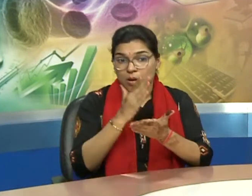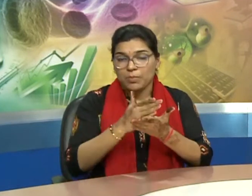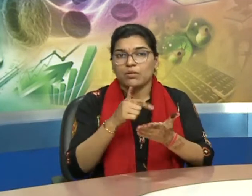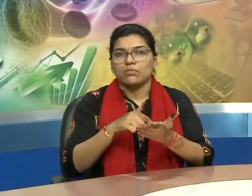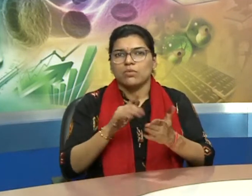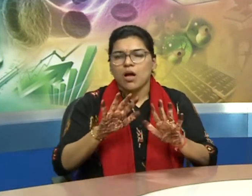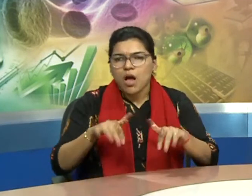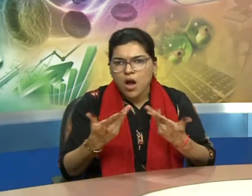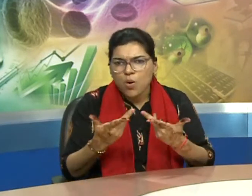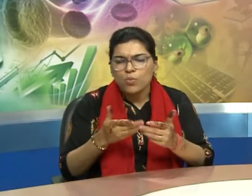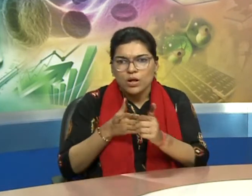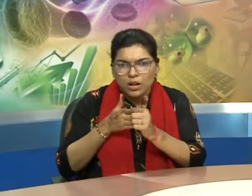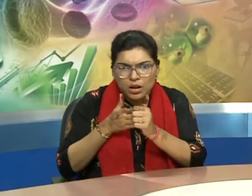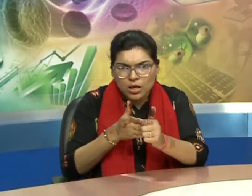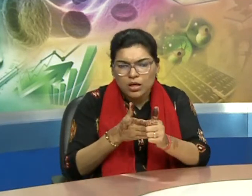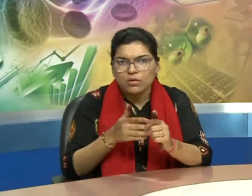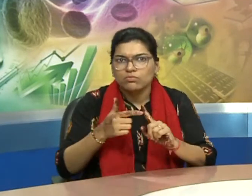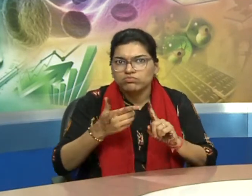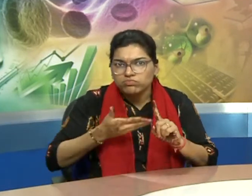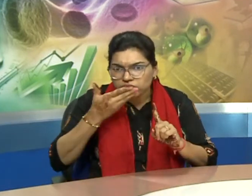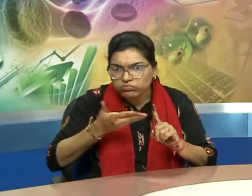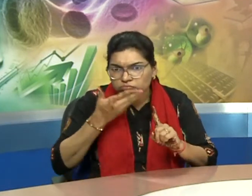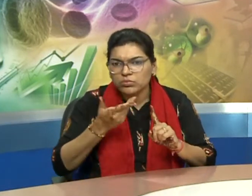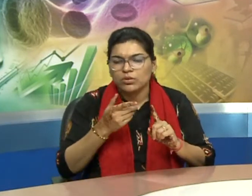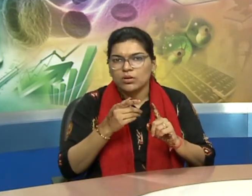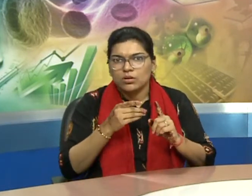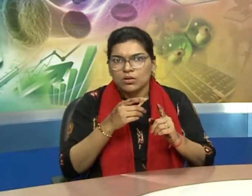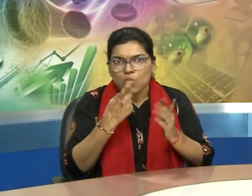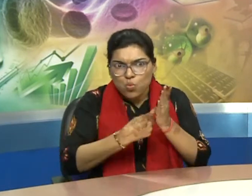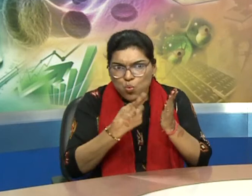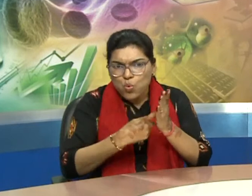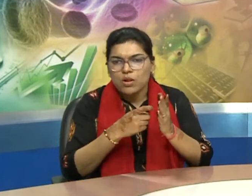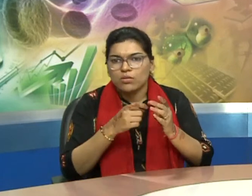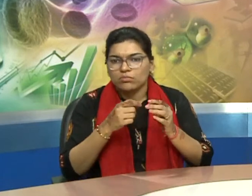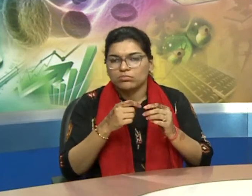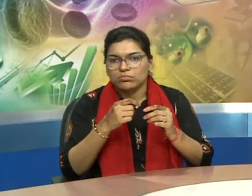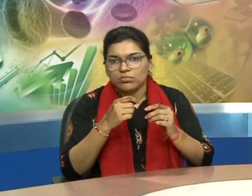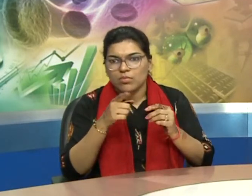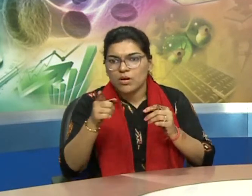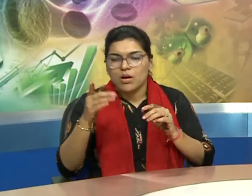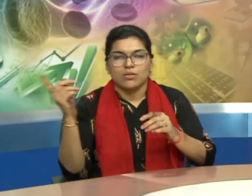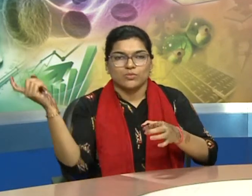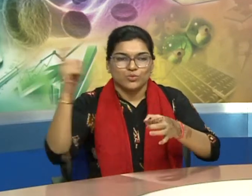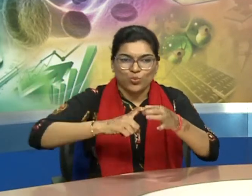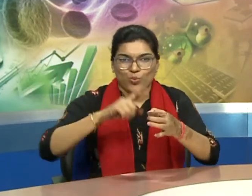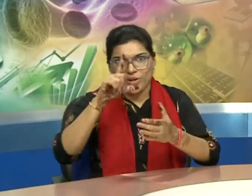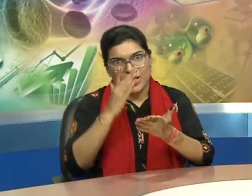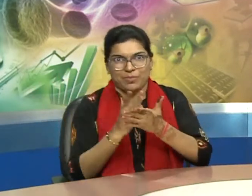The second service is the library orientation.